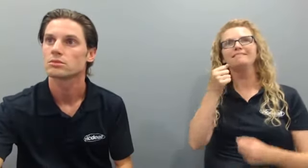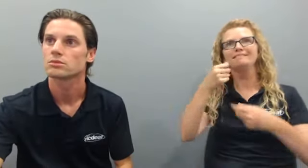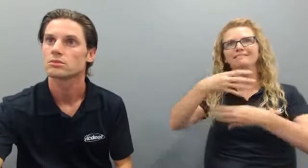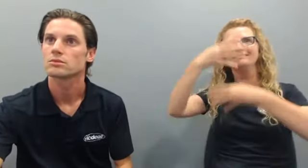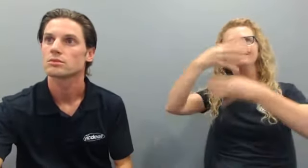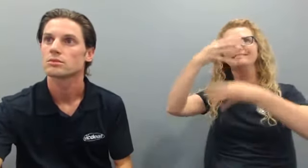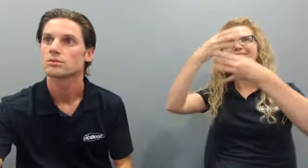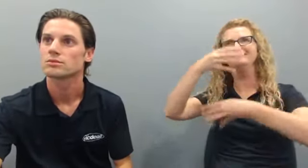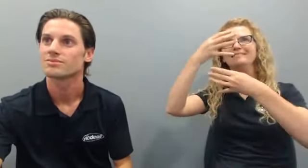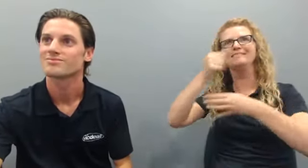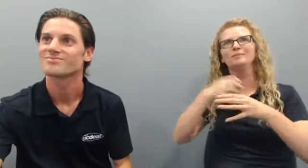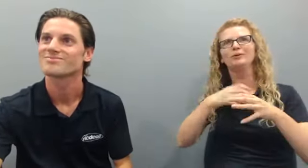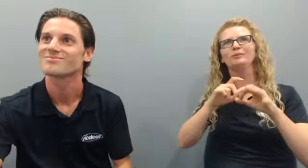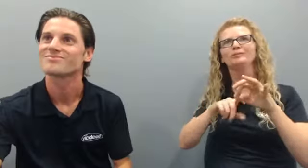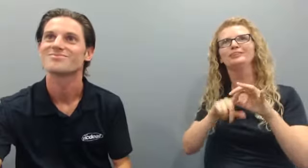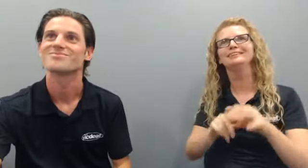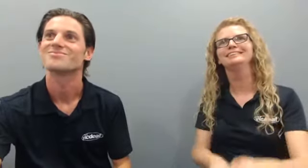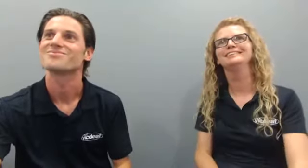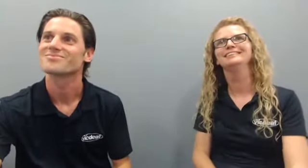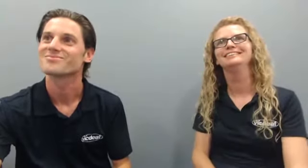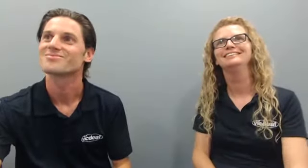Oh, there are some questions here that we haven't seen yet.